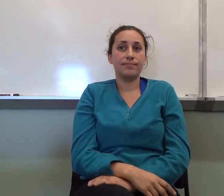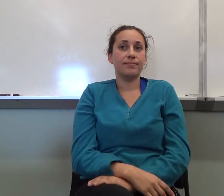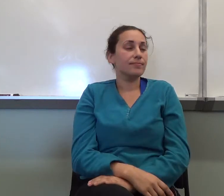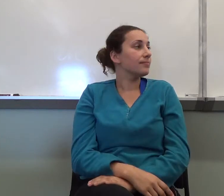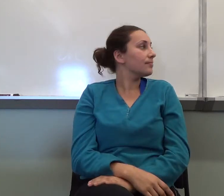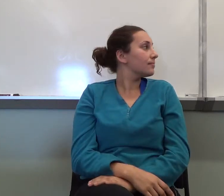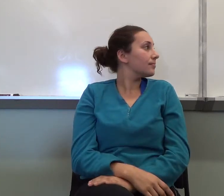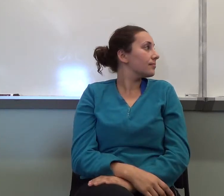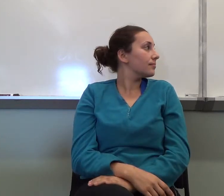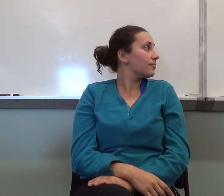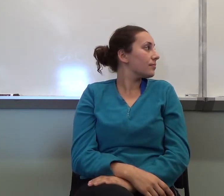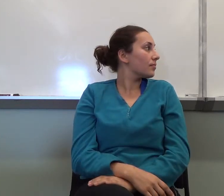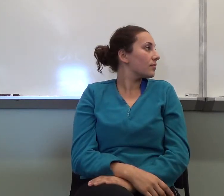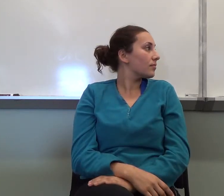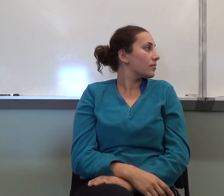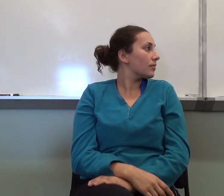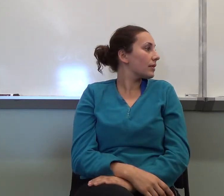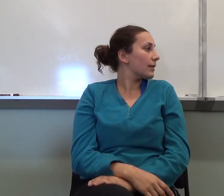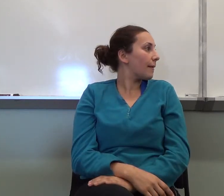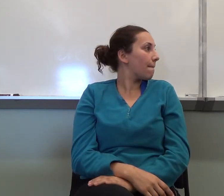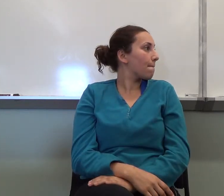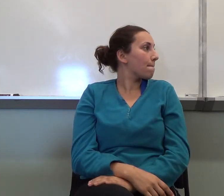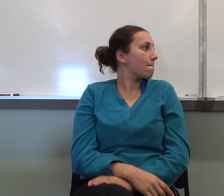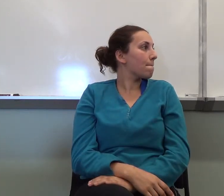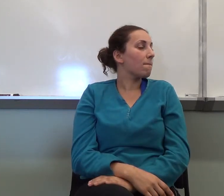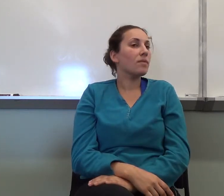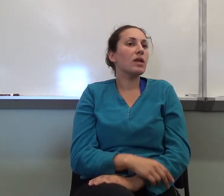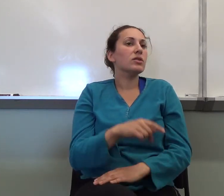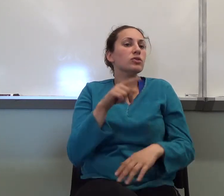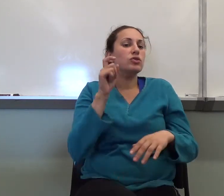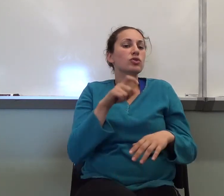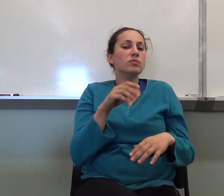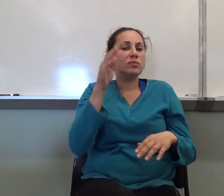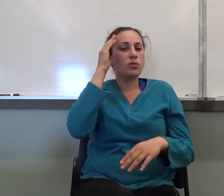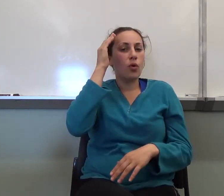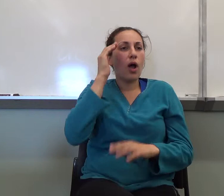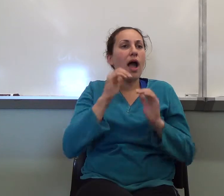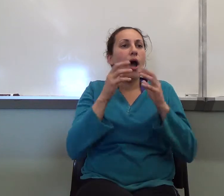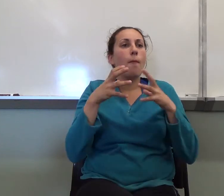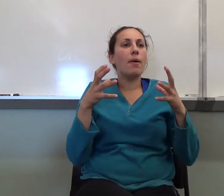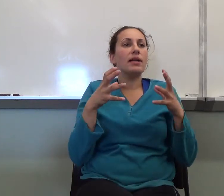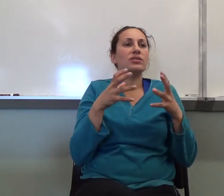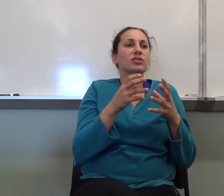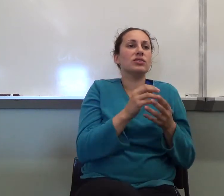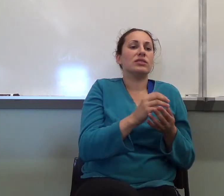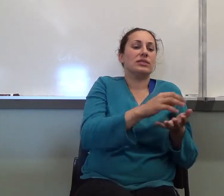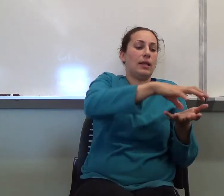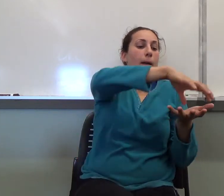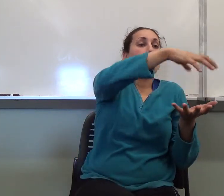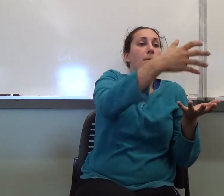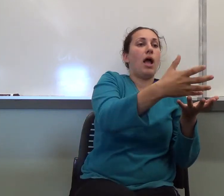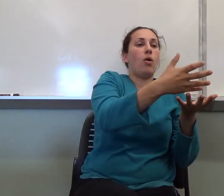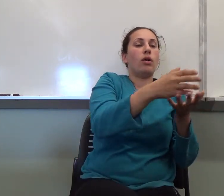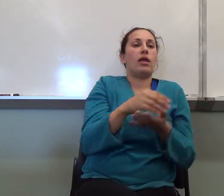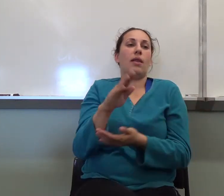As I say, the art here is being able to recognize the amount and the base in an English phrase.